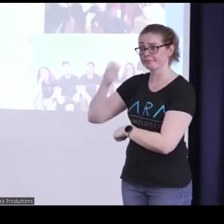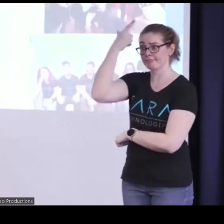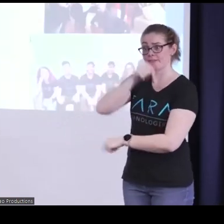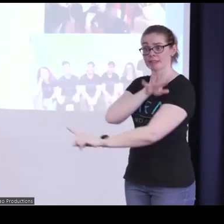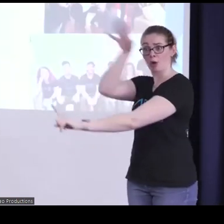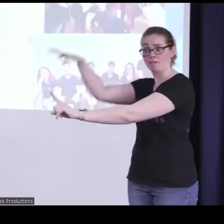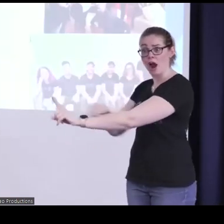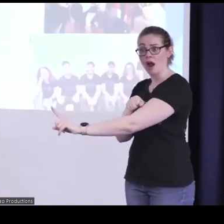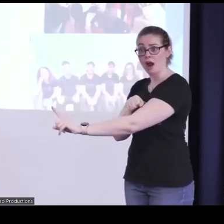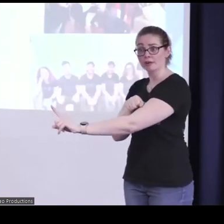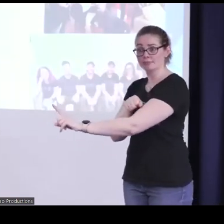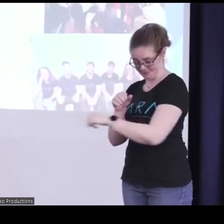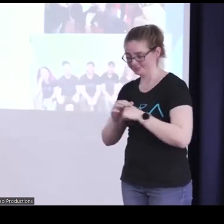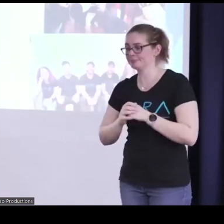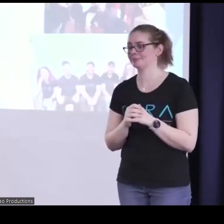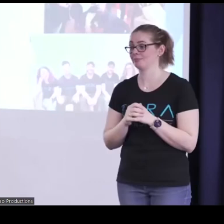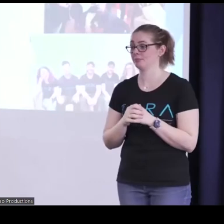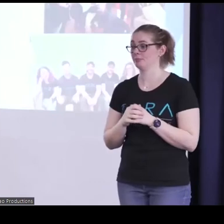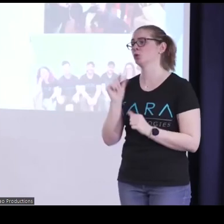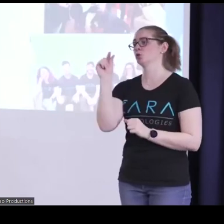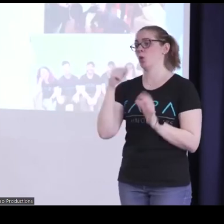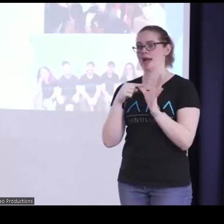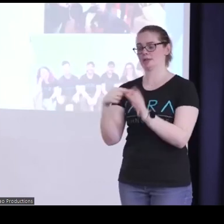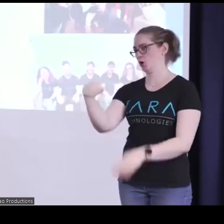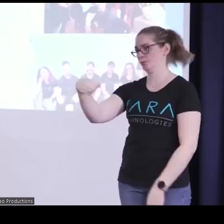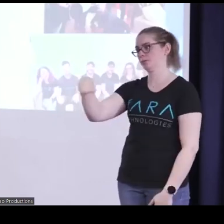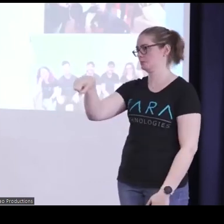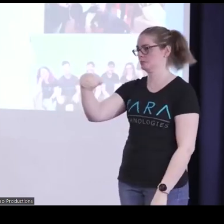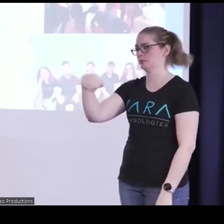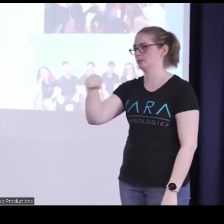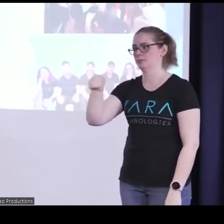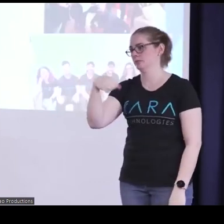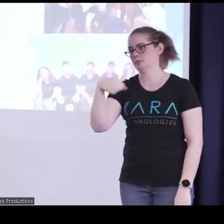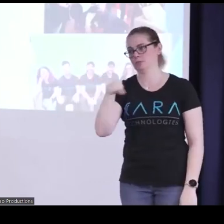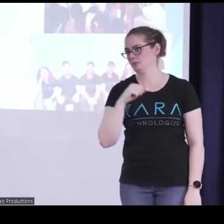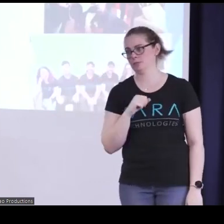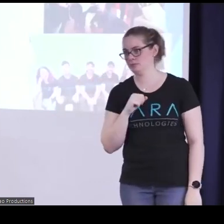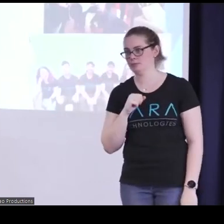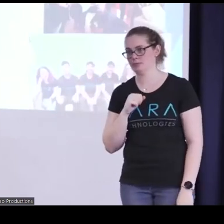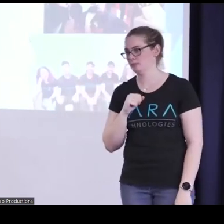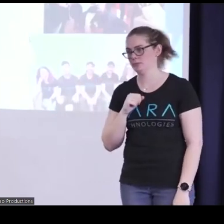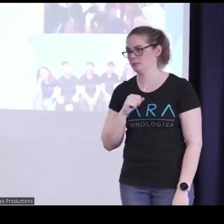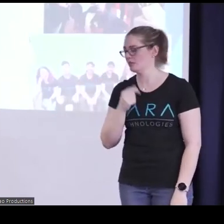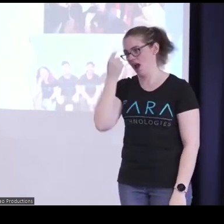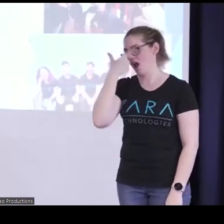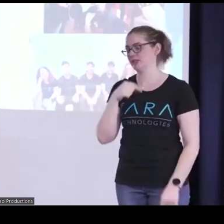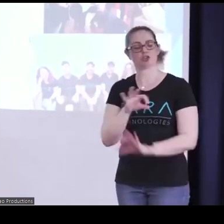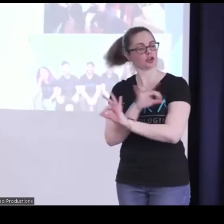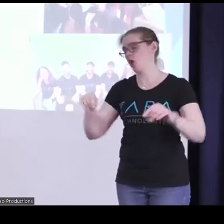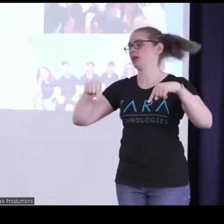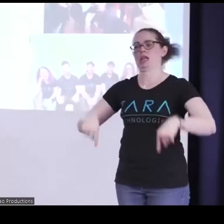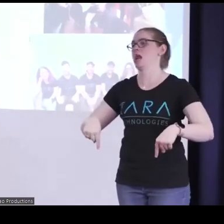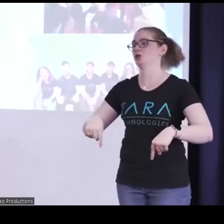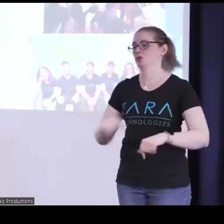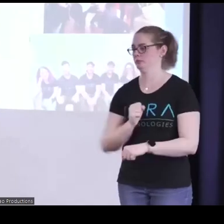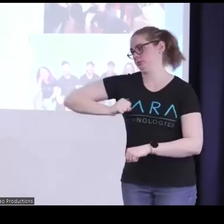is, if avatars are used, does that mean interpreters don't have a job anymore and that their work is taken over? And the short